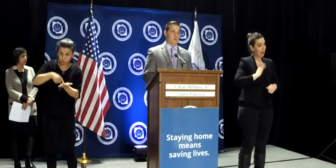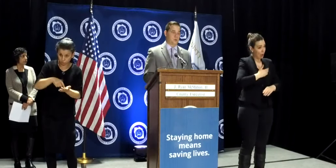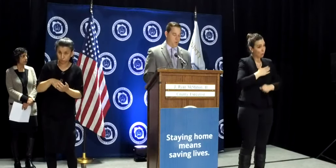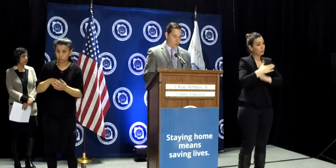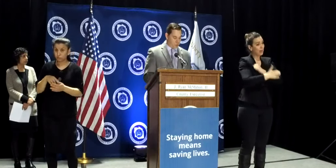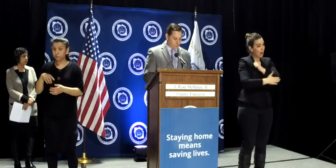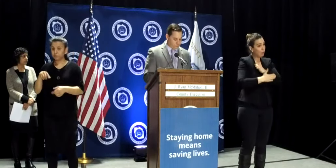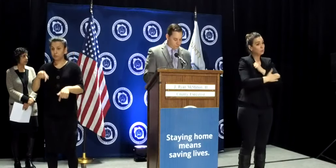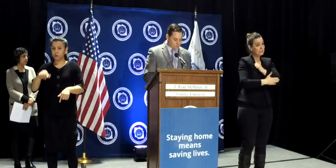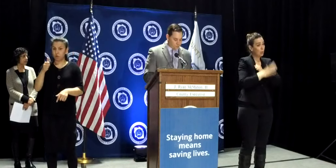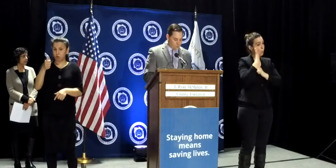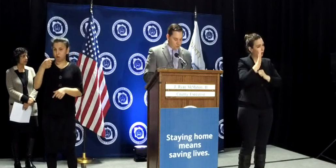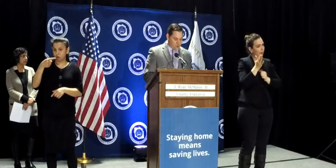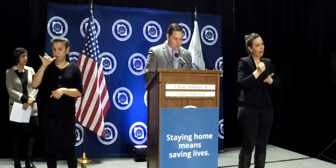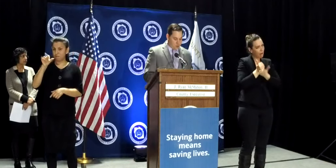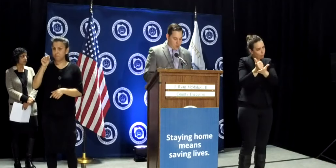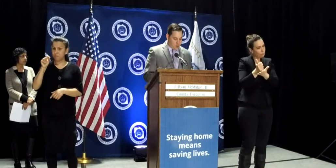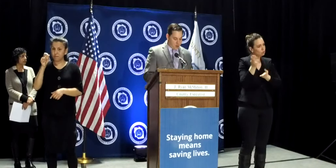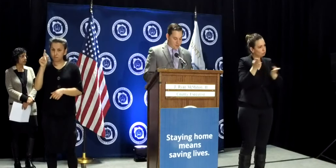and northern New York.